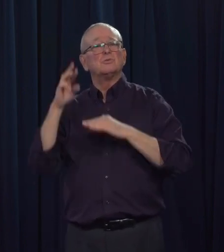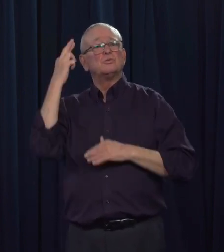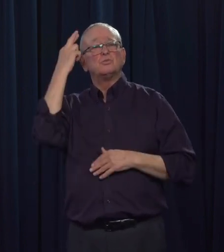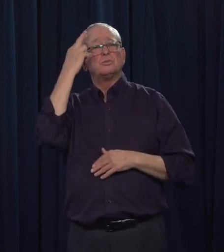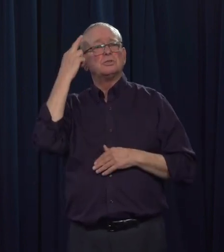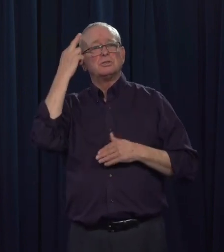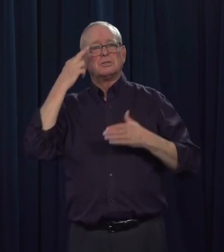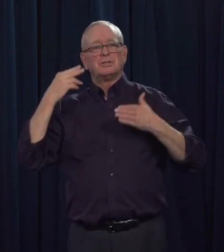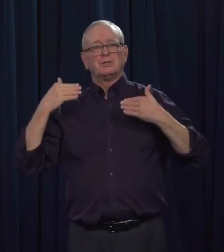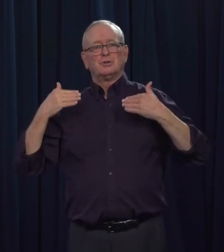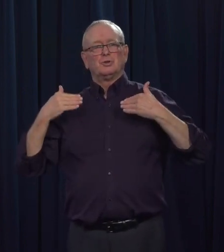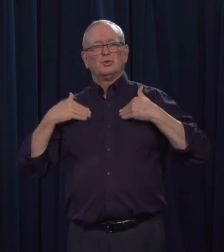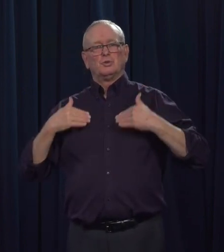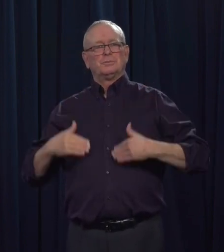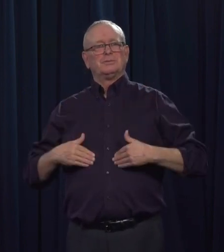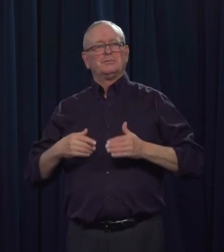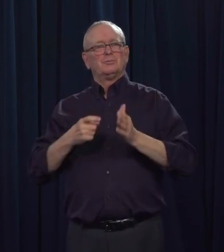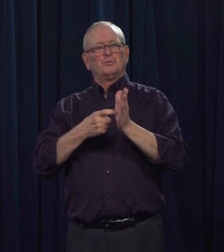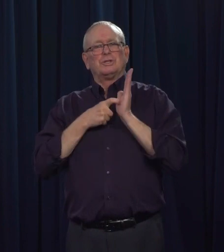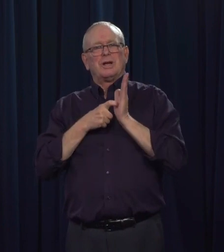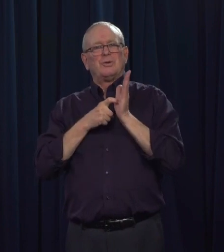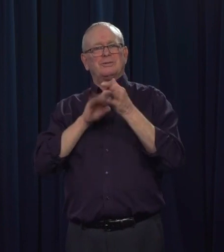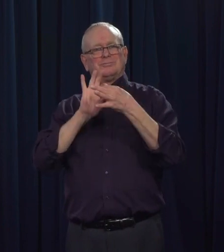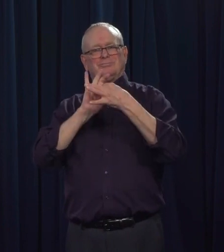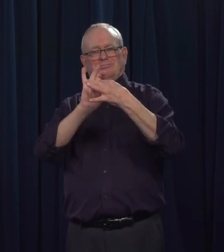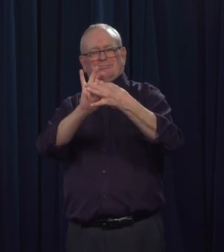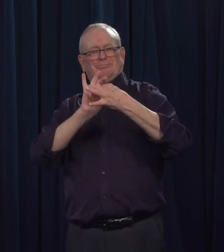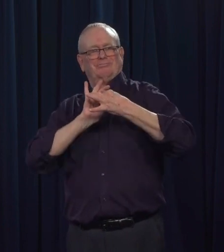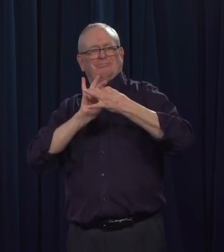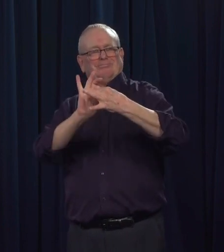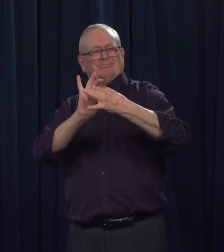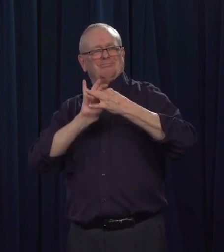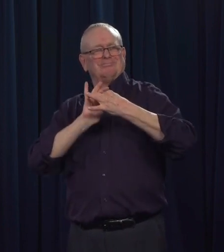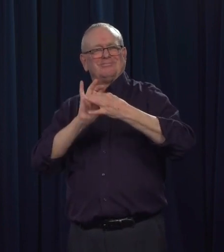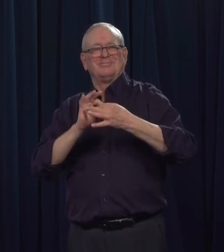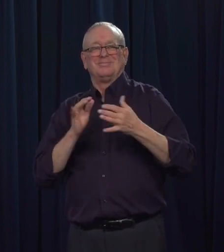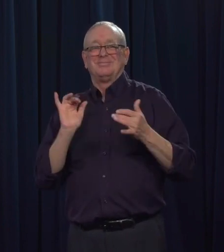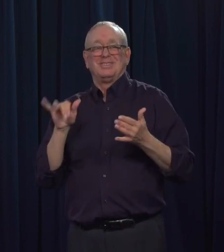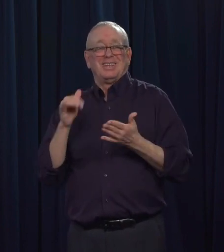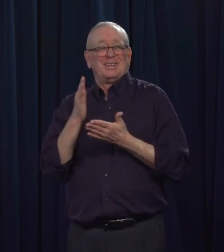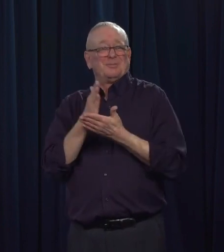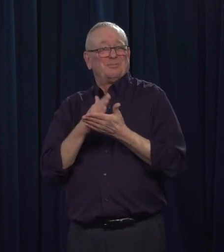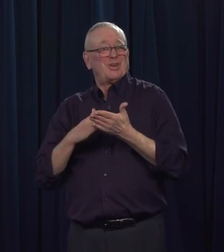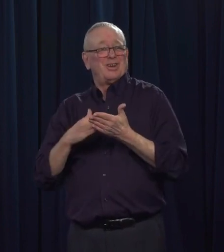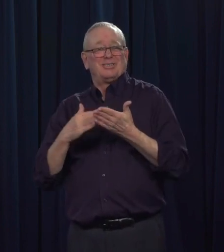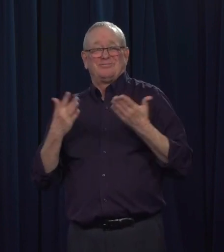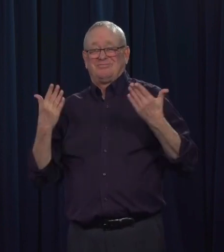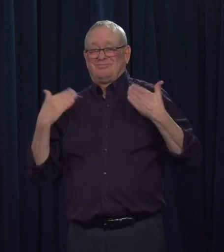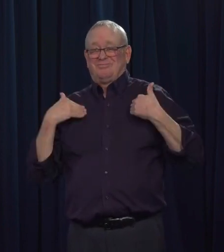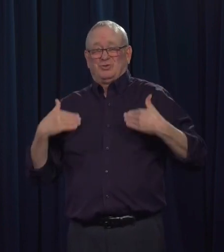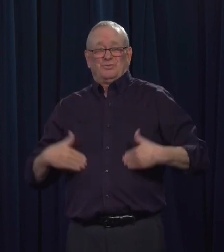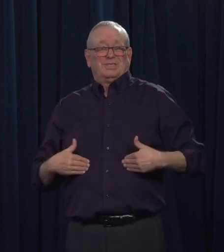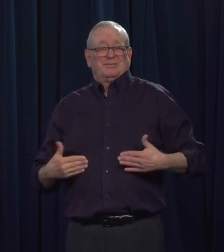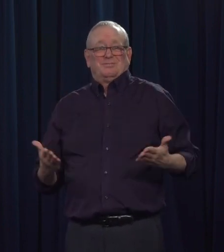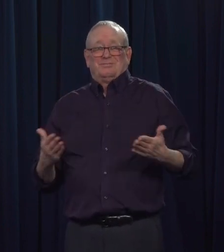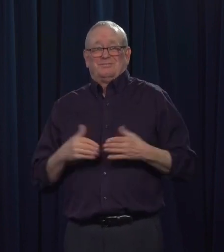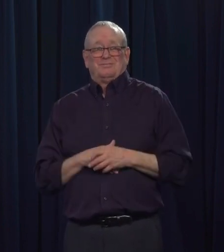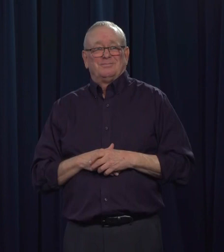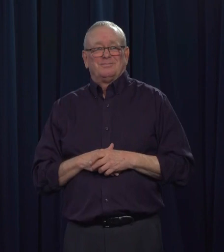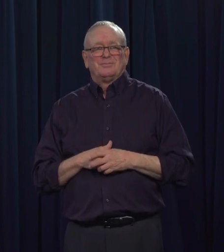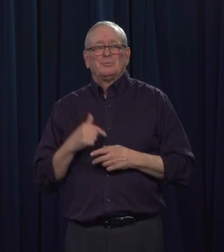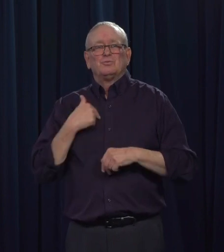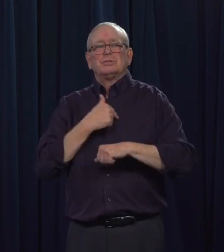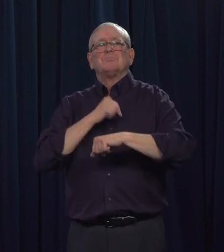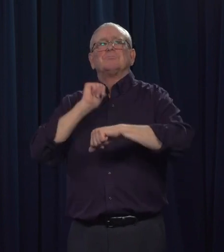hardwired to be connected to others. And so as we are putting restrictions in place, we've called it social distancing. But to borrow